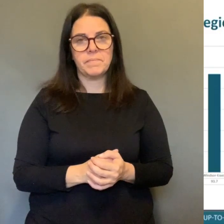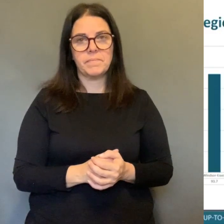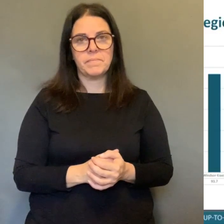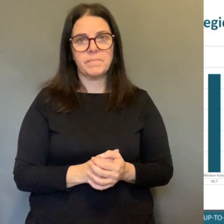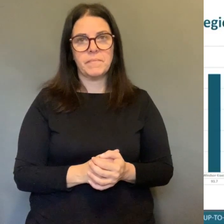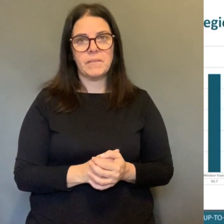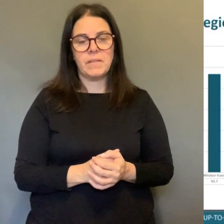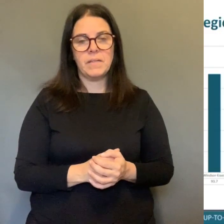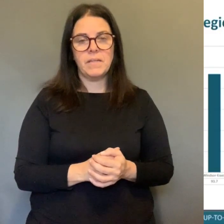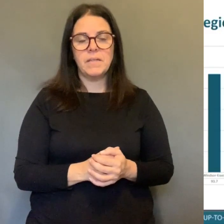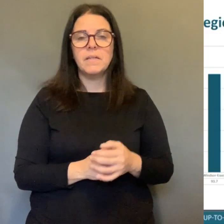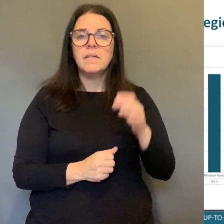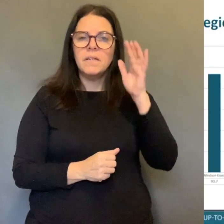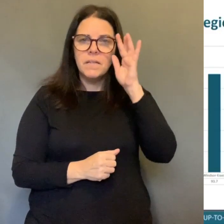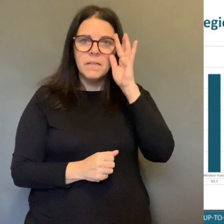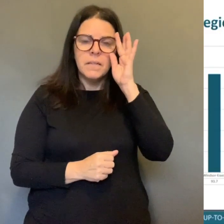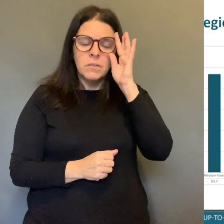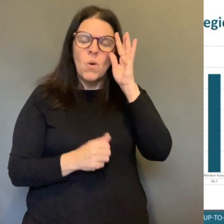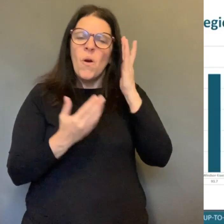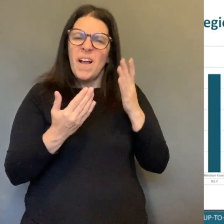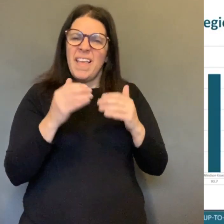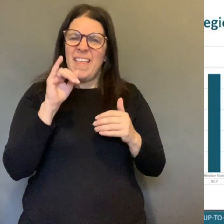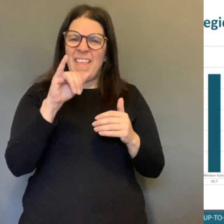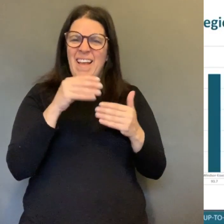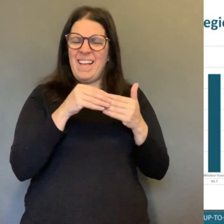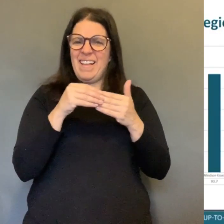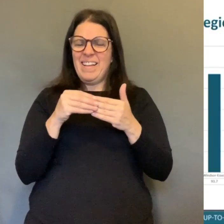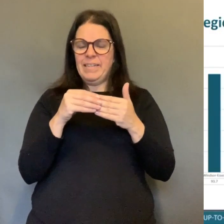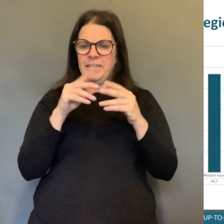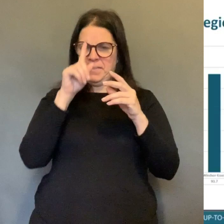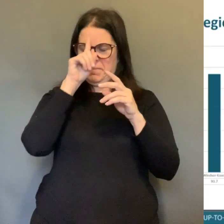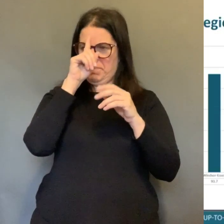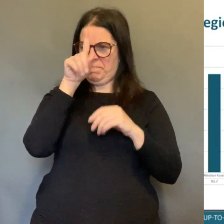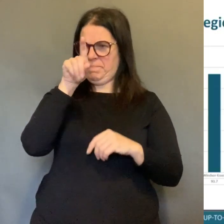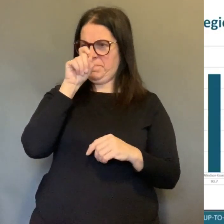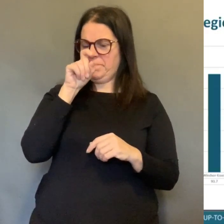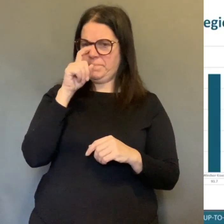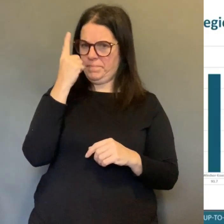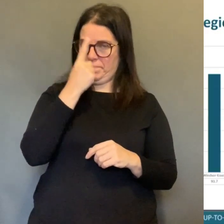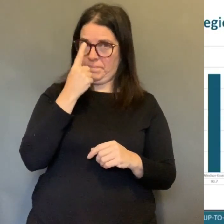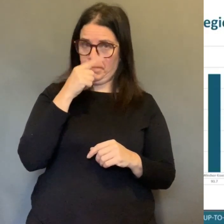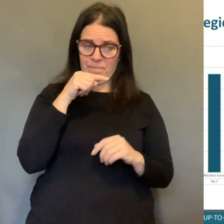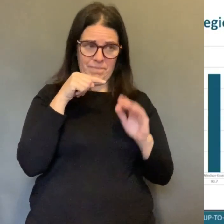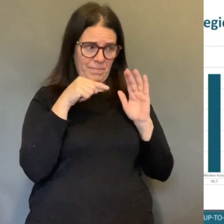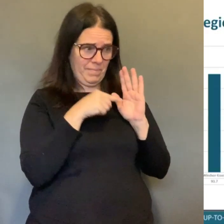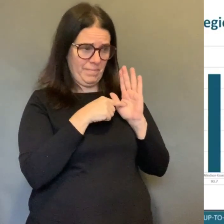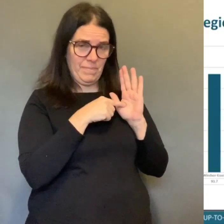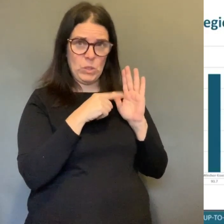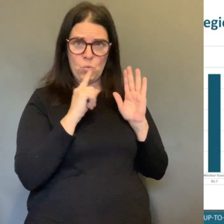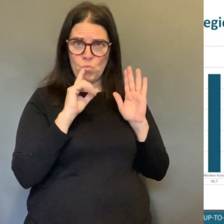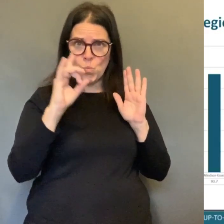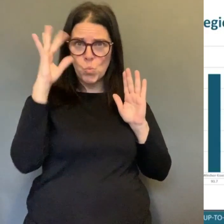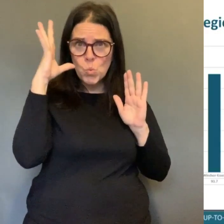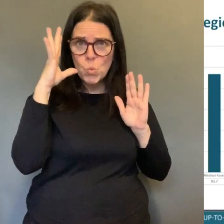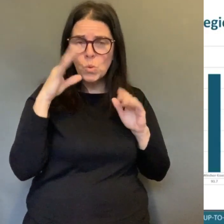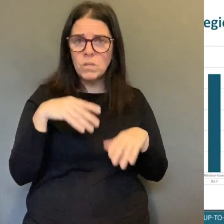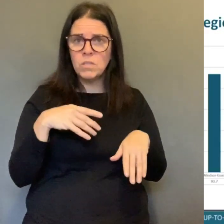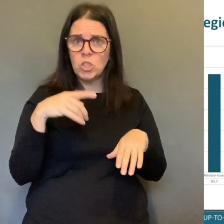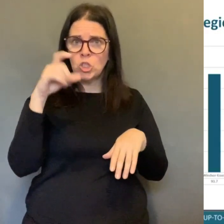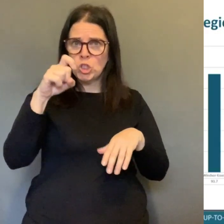We usually use the statistics to compare the number of cases based on the population size. Please note that